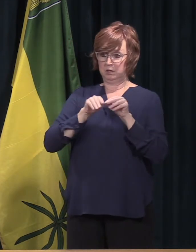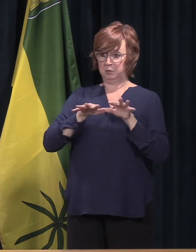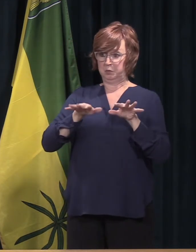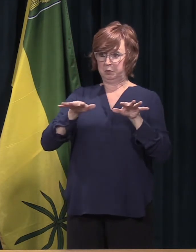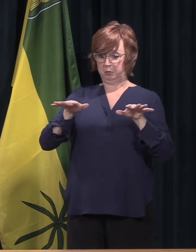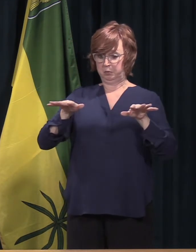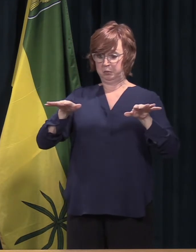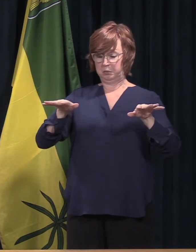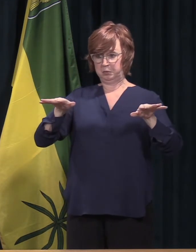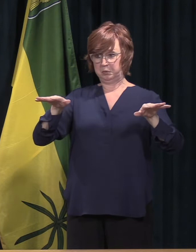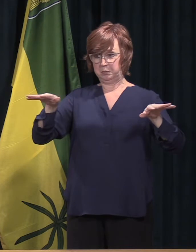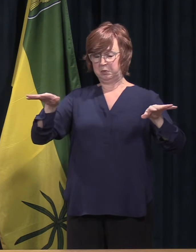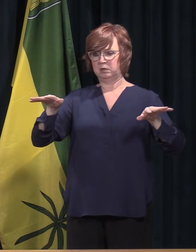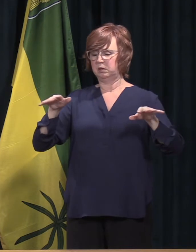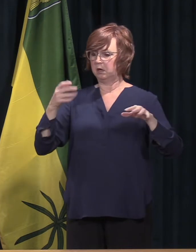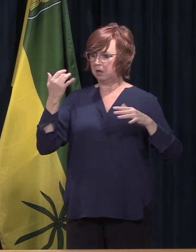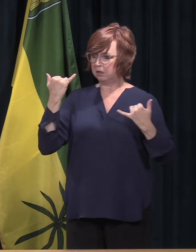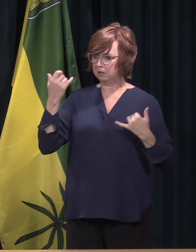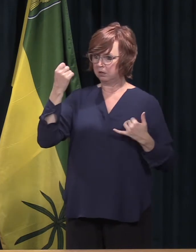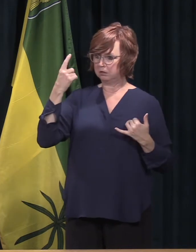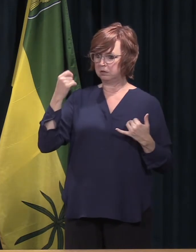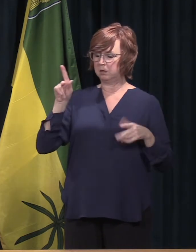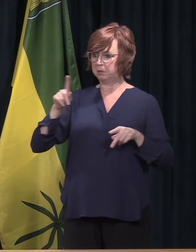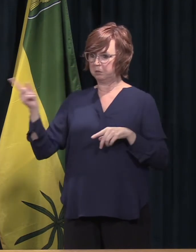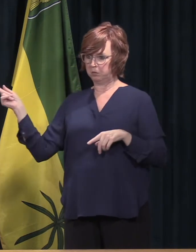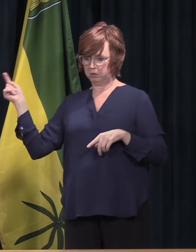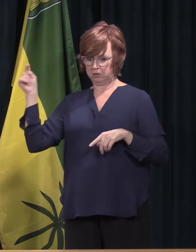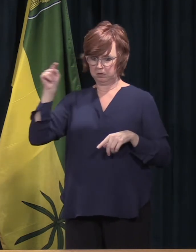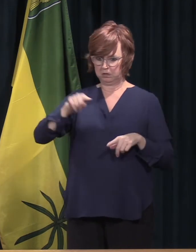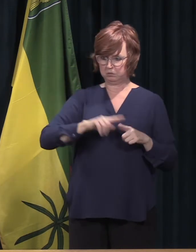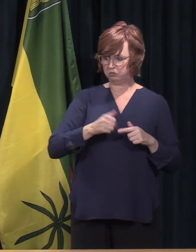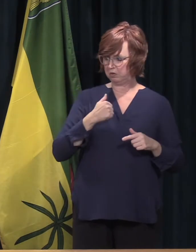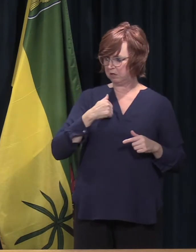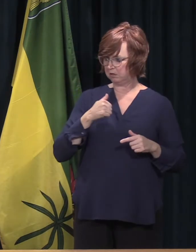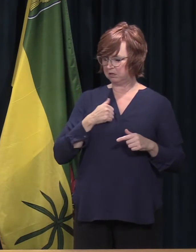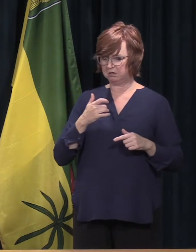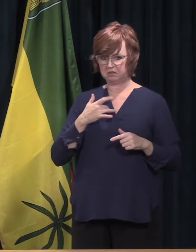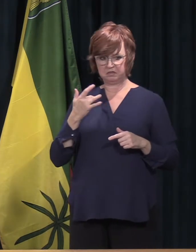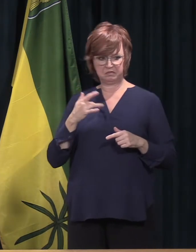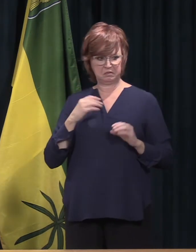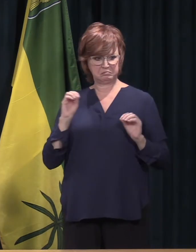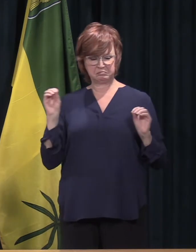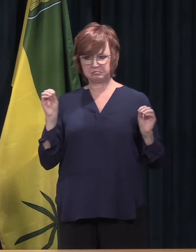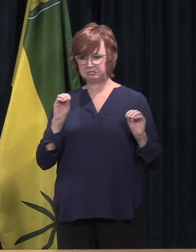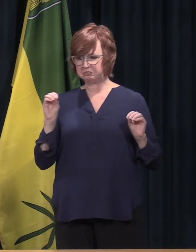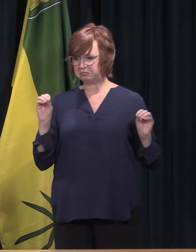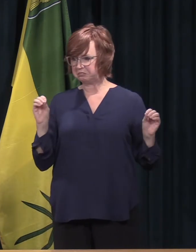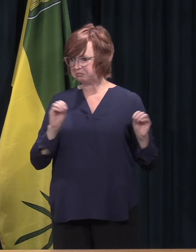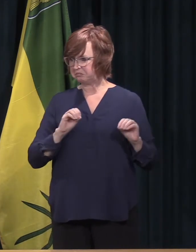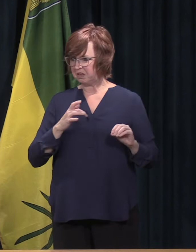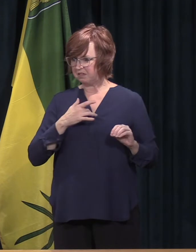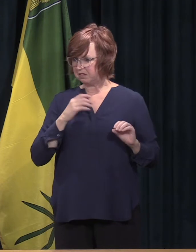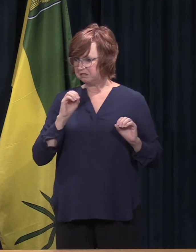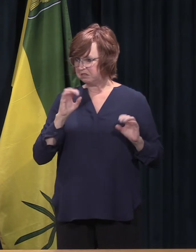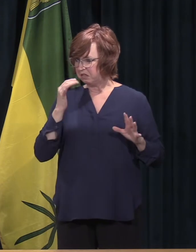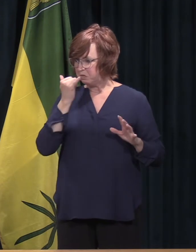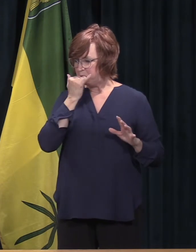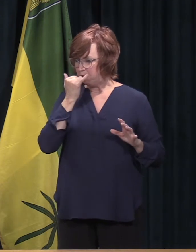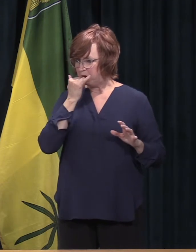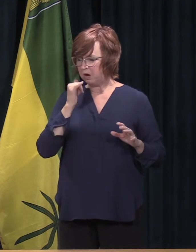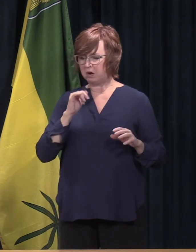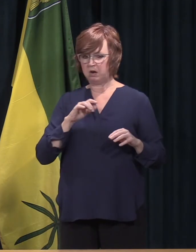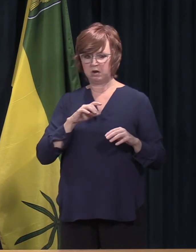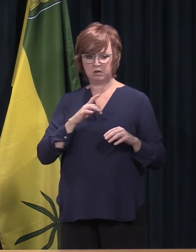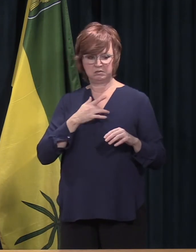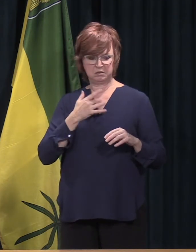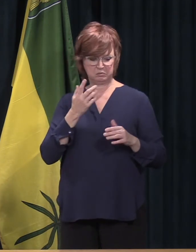people may come now to Canada and have symptoms that are so mild that they should be self-isolating for 2 weeks, but they may not even realize